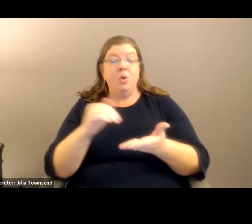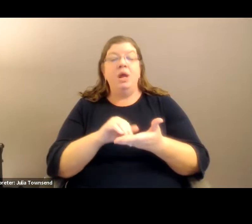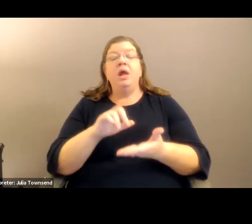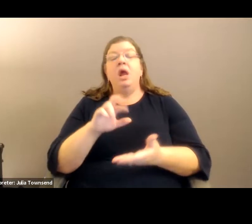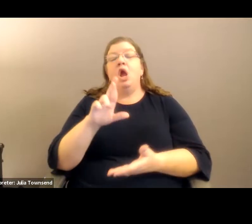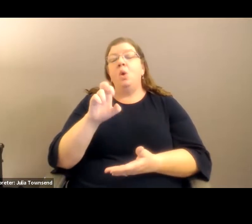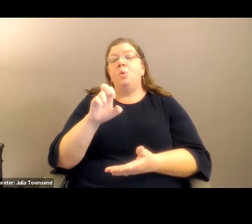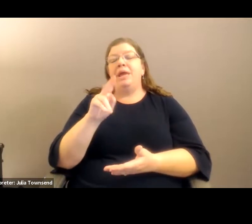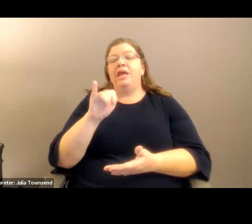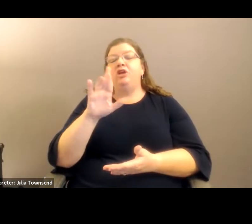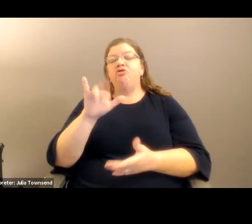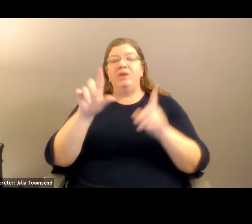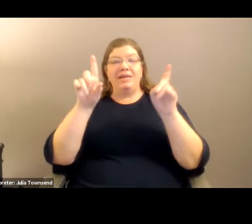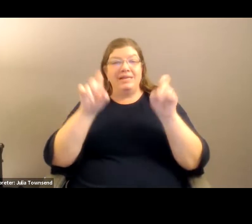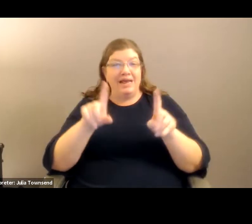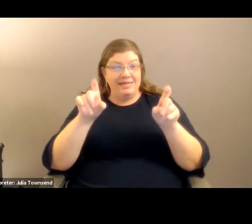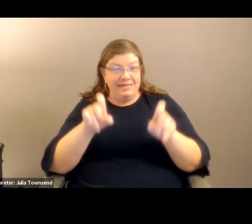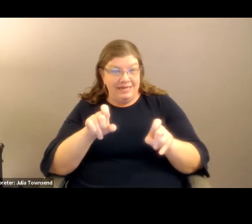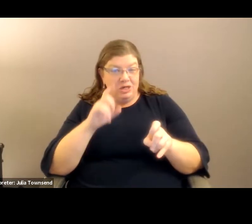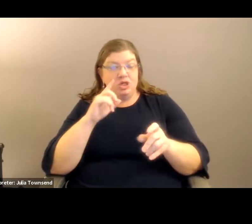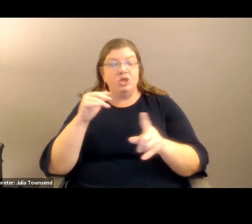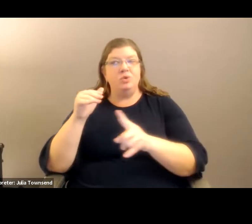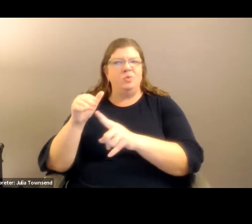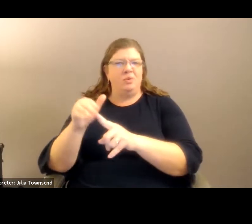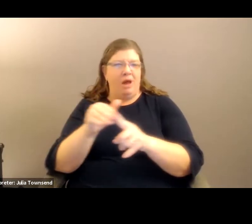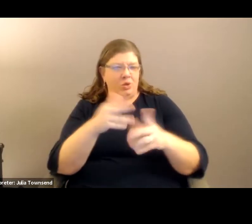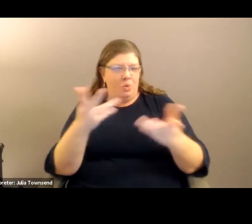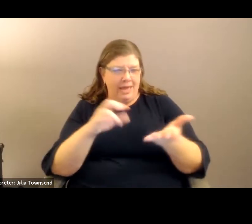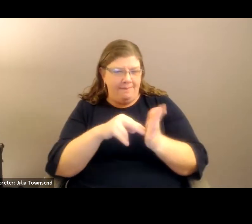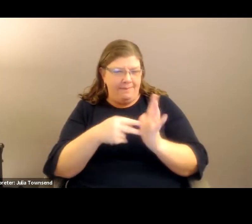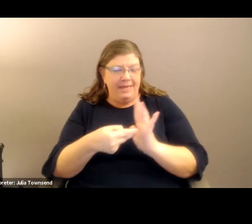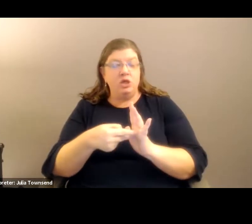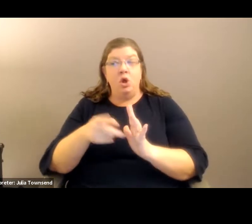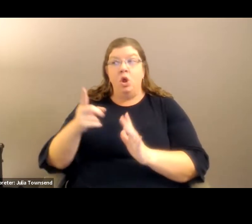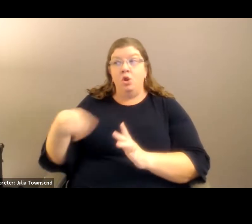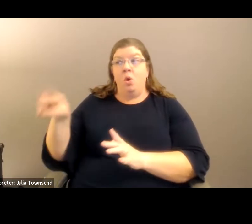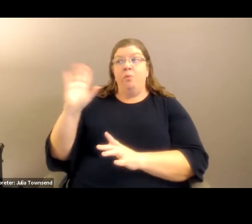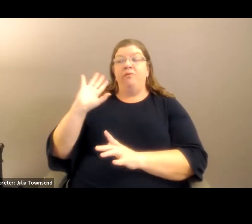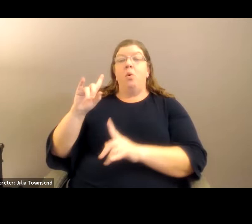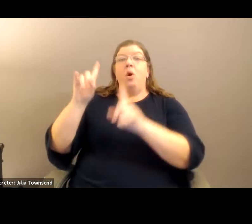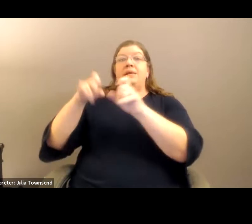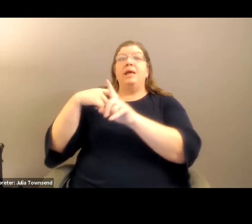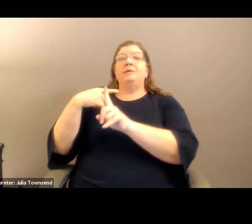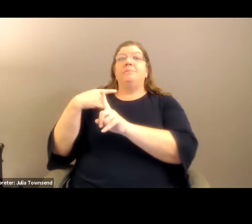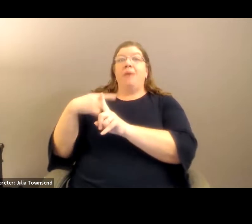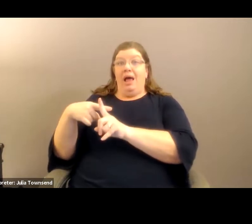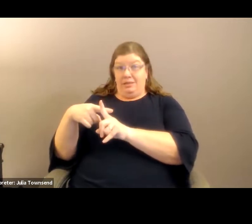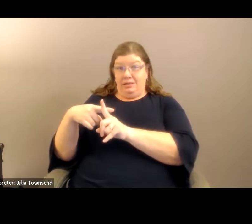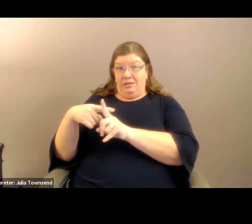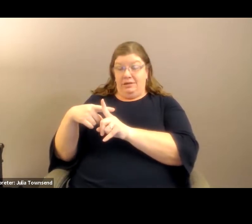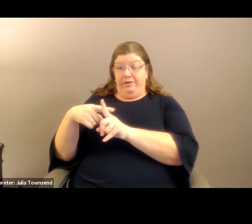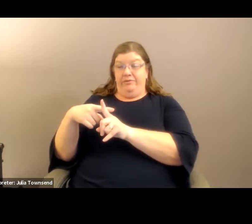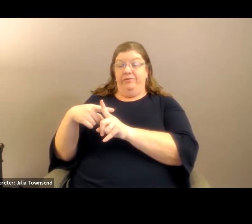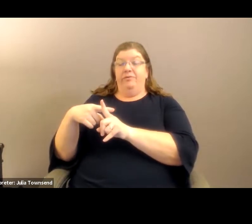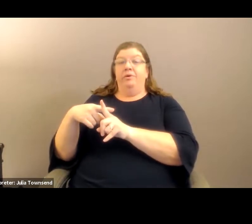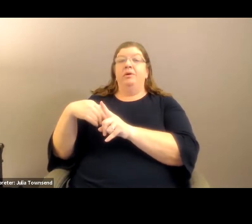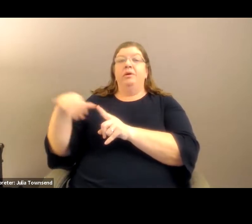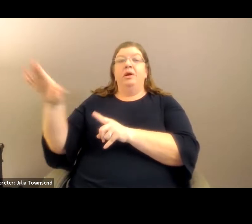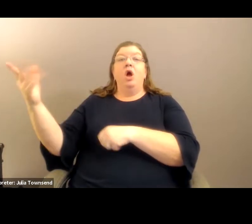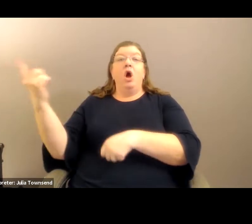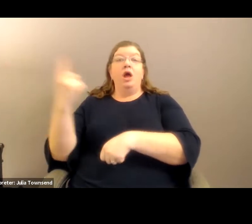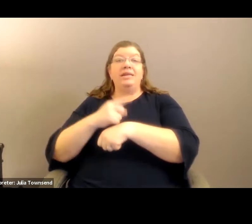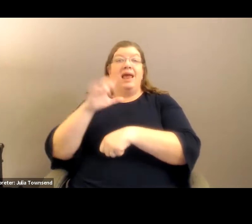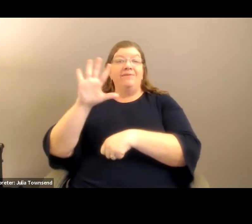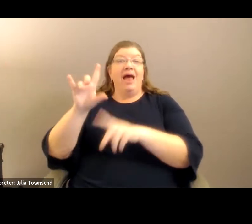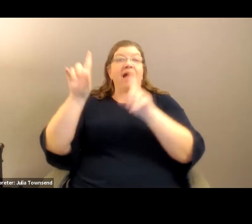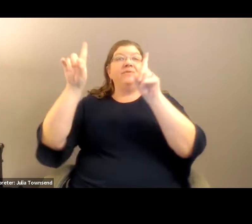testing, which is, just to remind you, those who have tested positive for COVID, and on day 5, they could take a